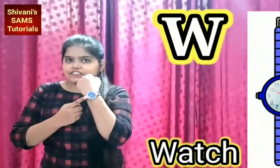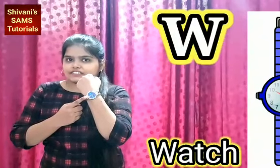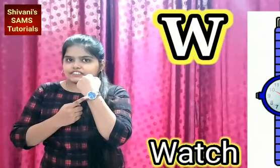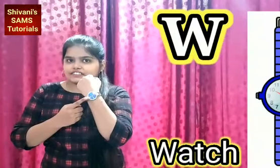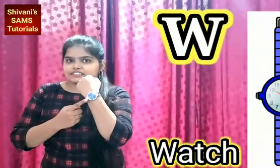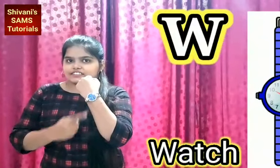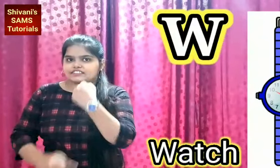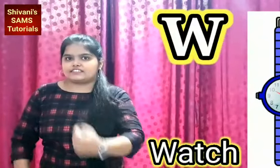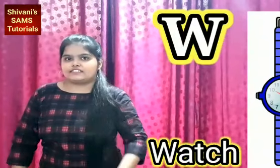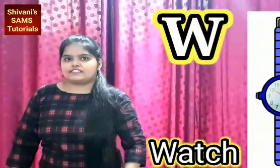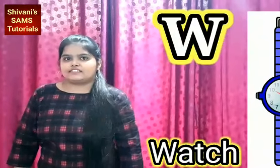watch.